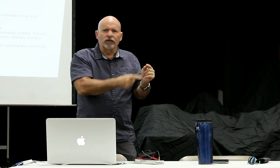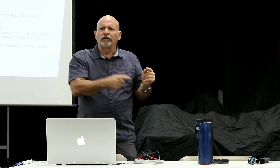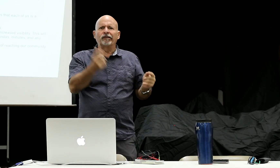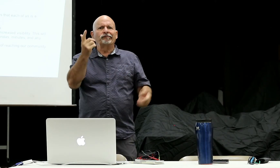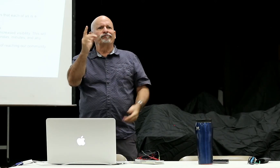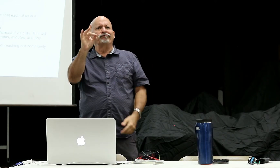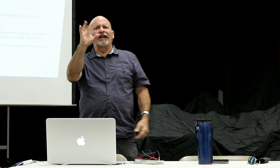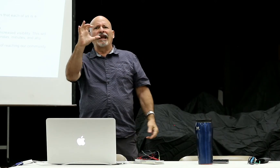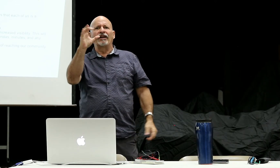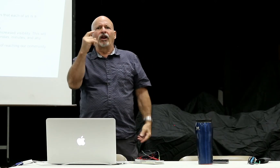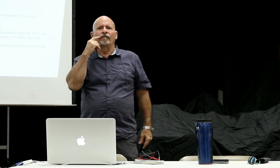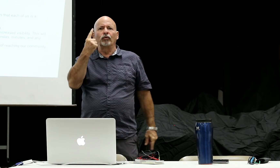Darcy, I agree with you.